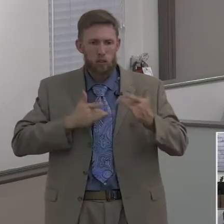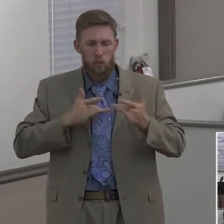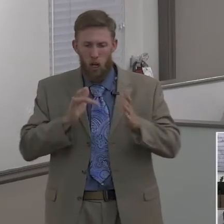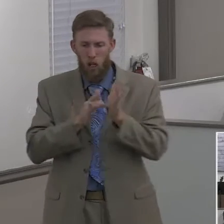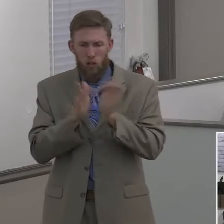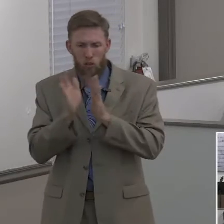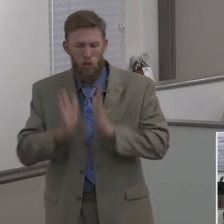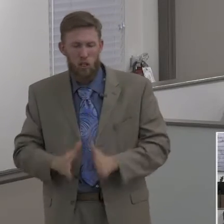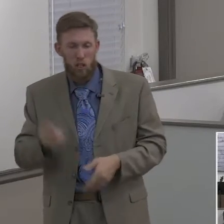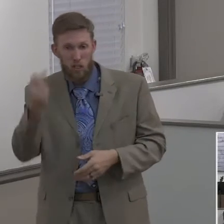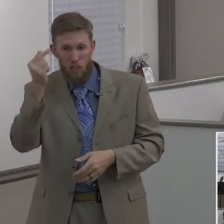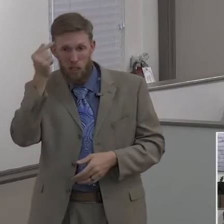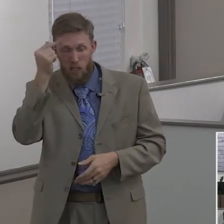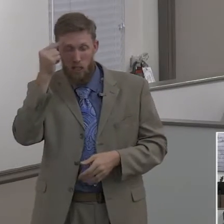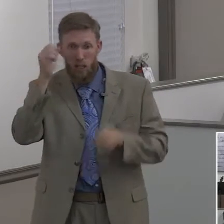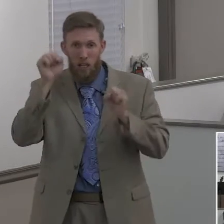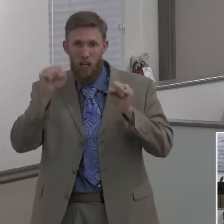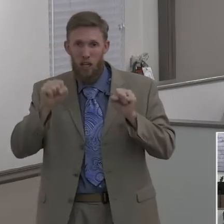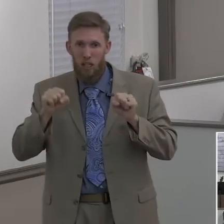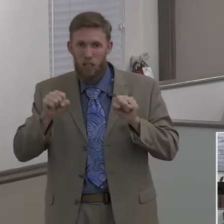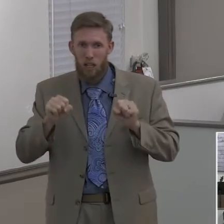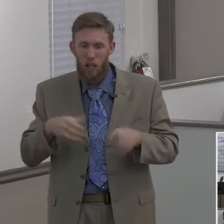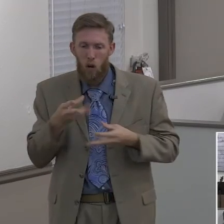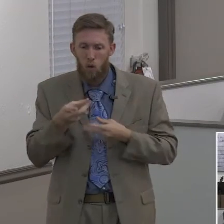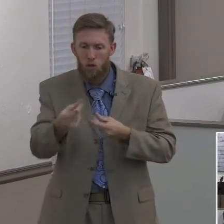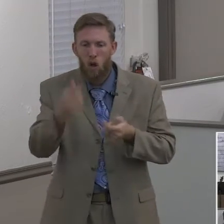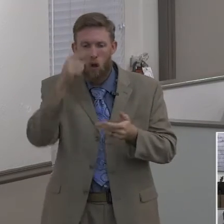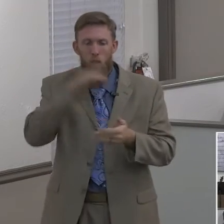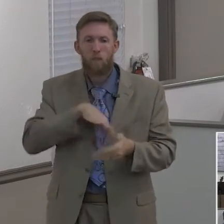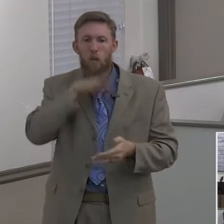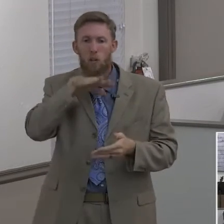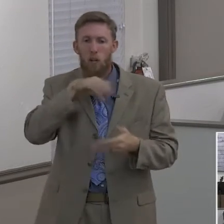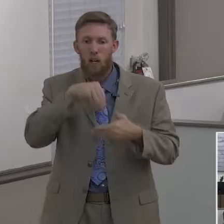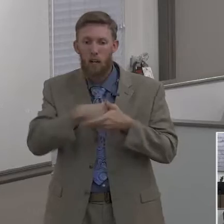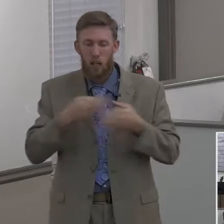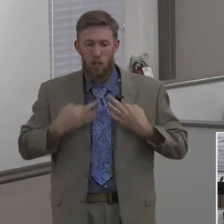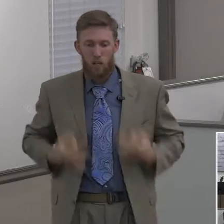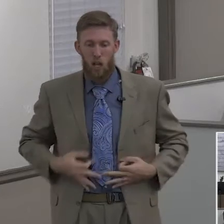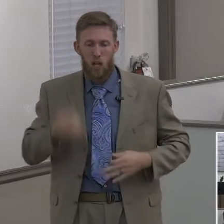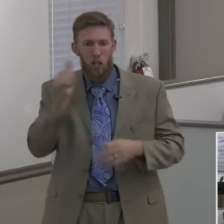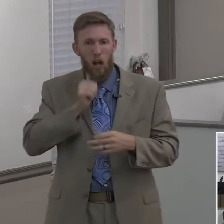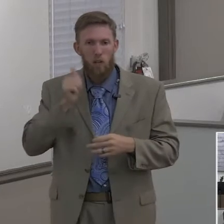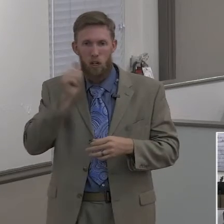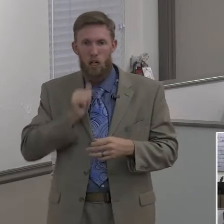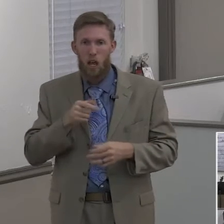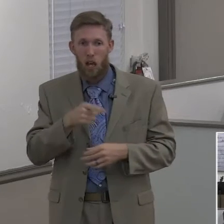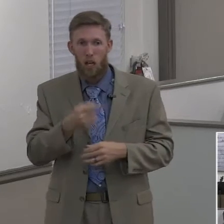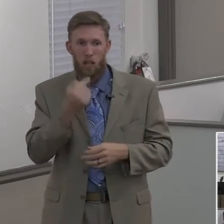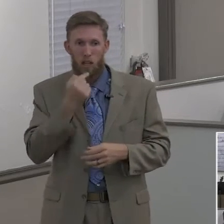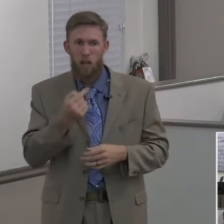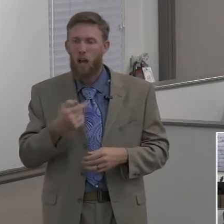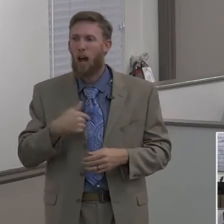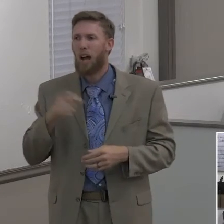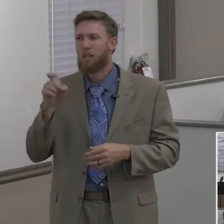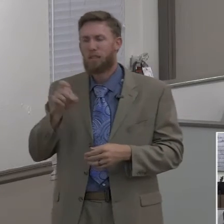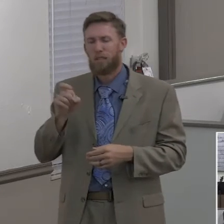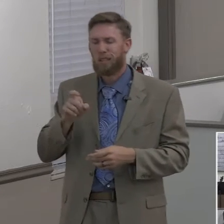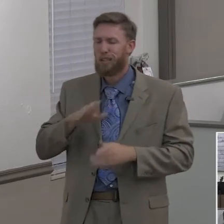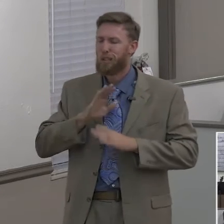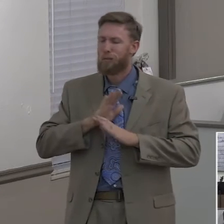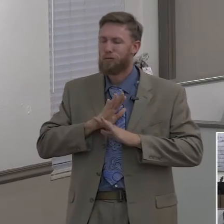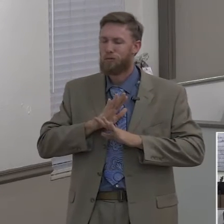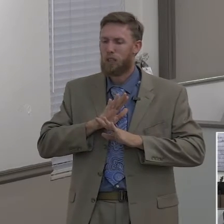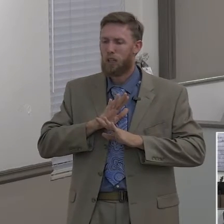with frustration in the flesh daily, and it's okay. You know, they've accepted it, that it's just something that I have to deal with.